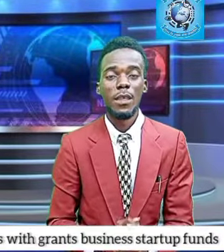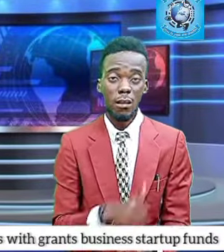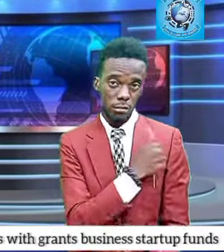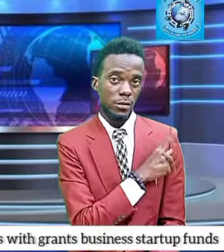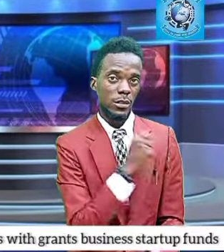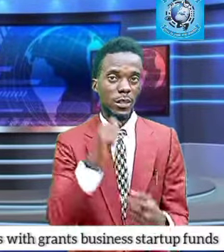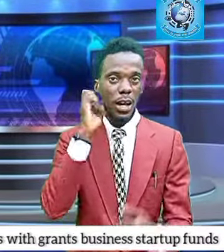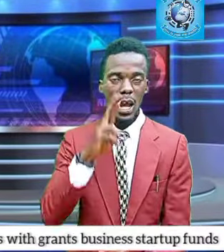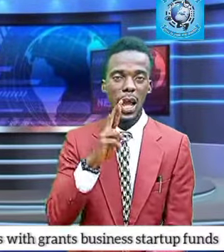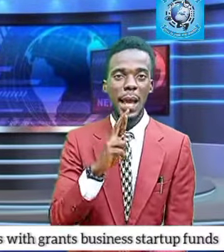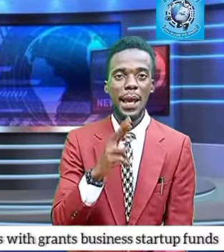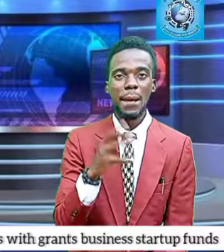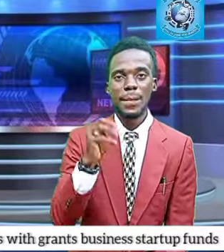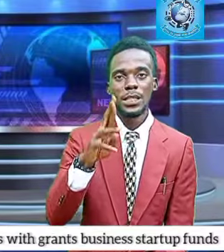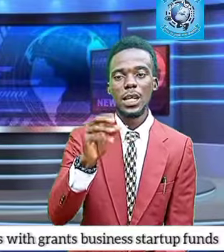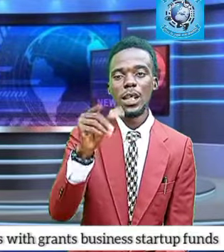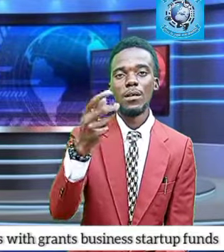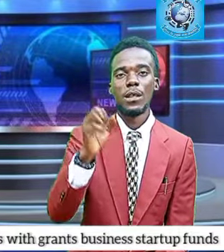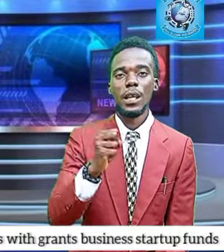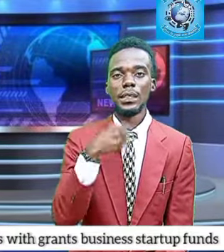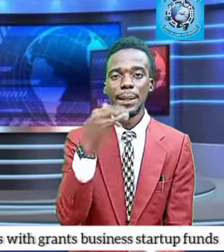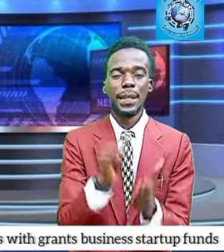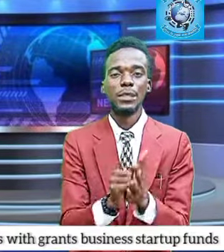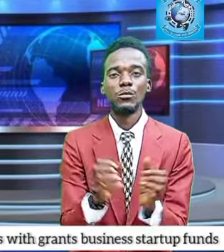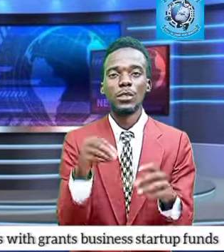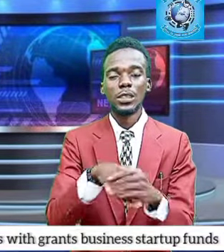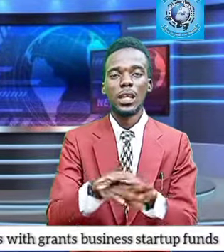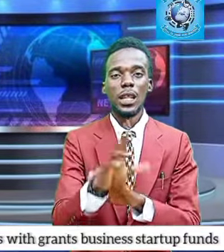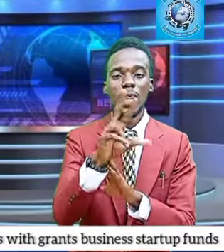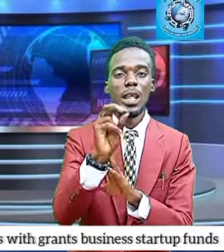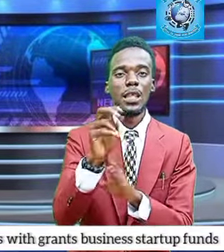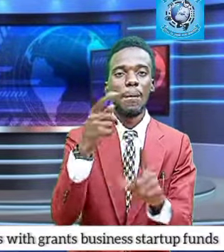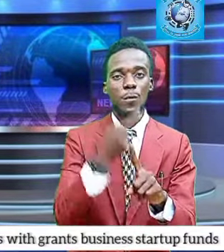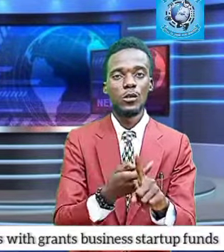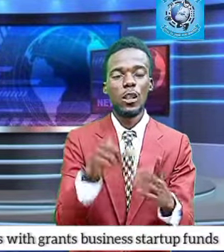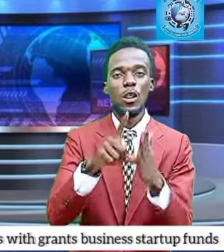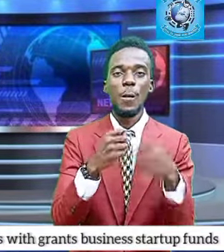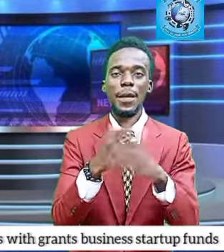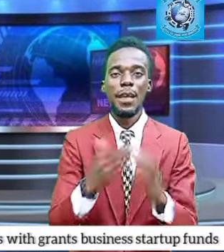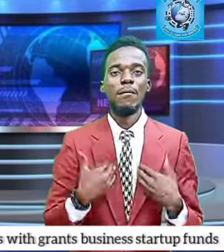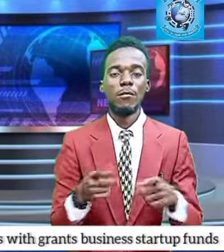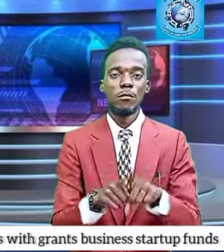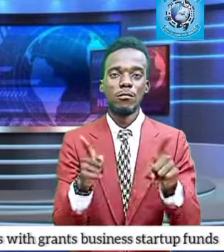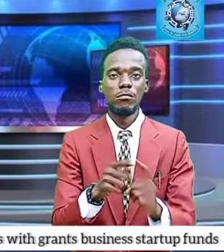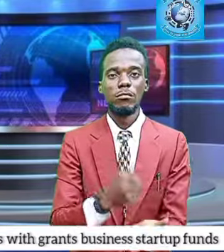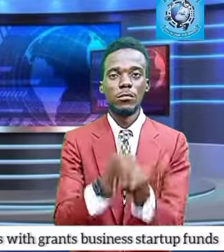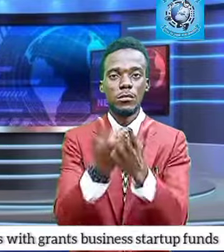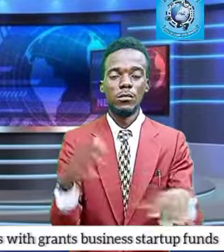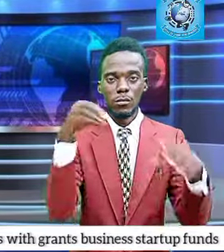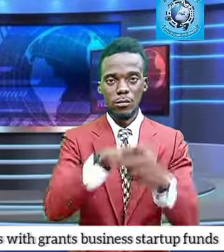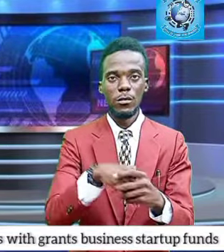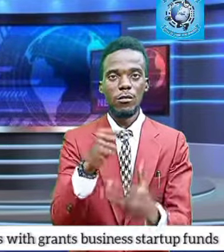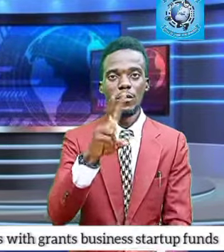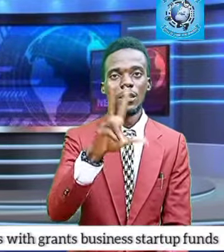Appreciating Tolulope Akande, Mr. Dauda hinted that within 30 months, the lawmaker has also facilitated installation